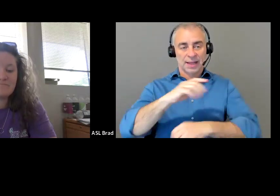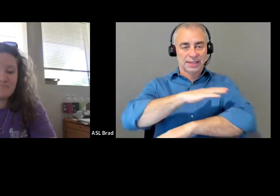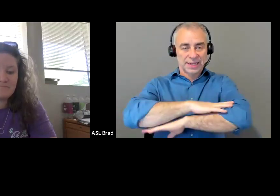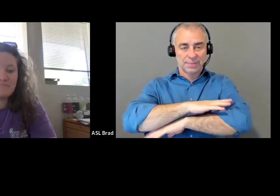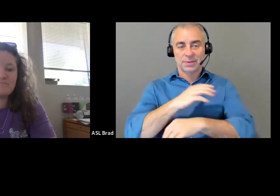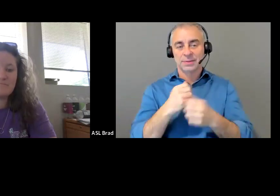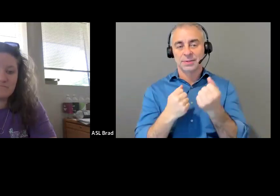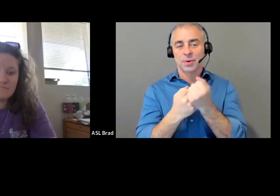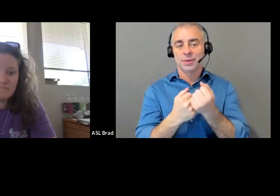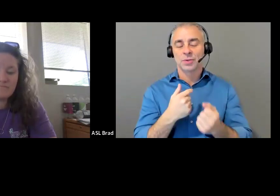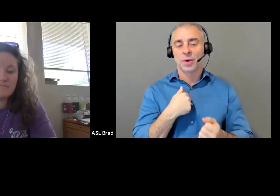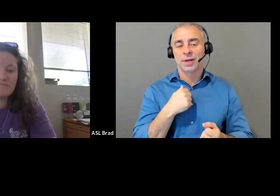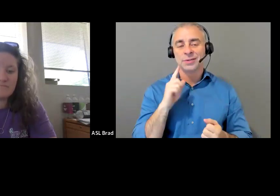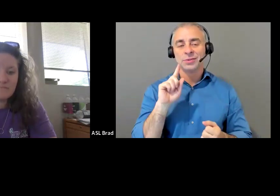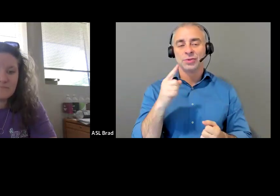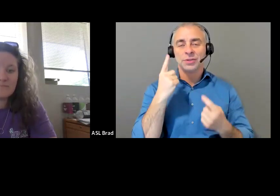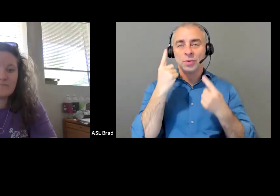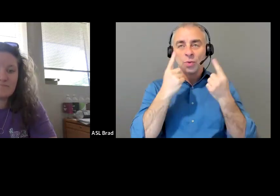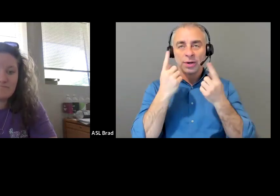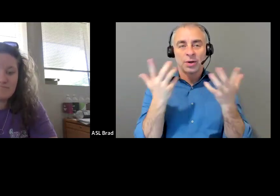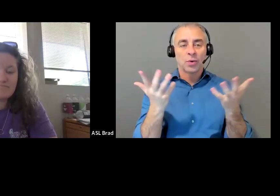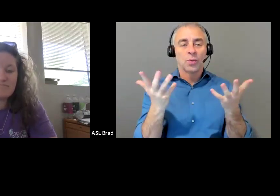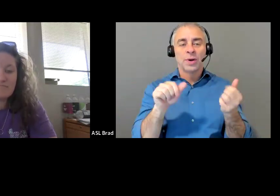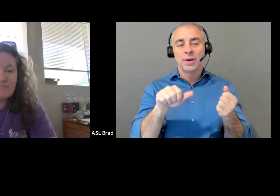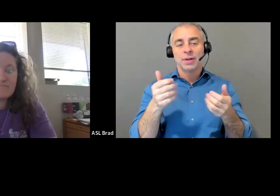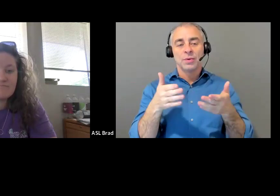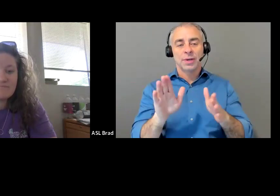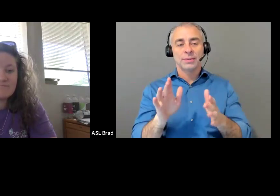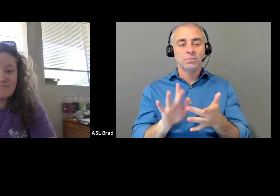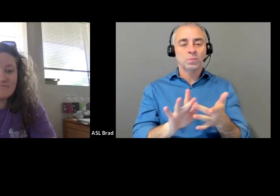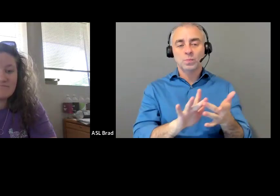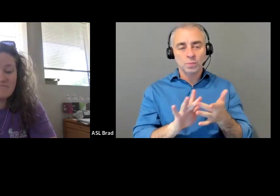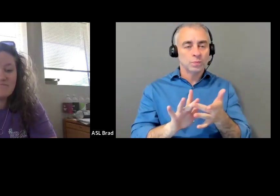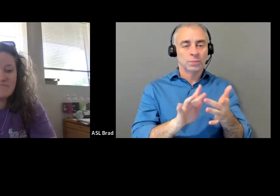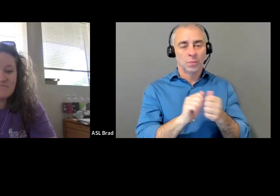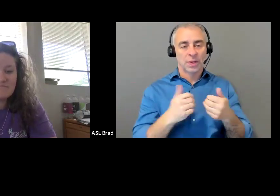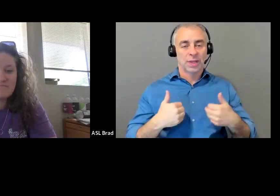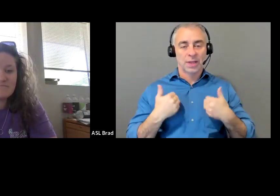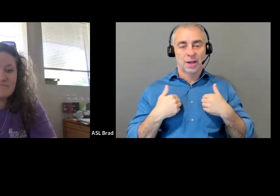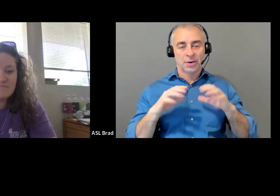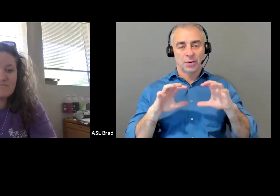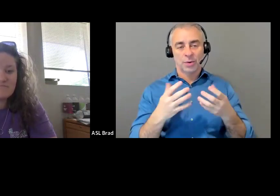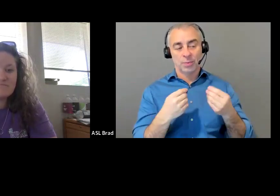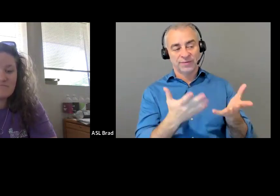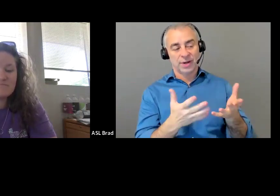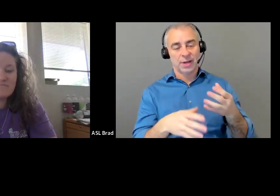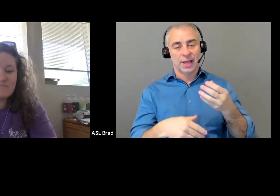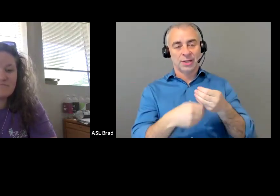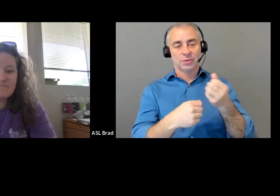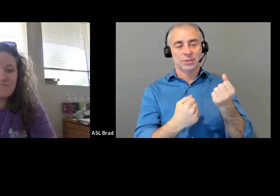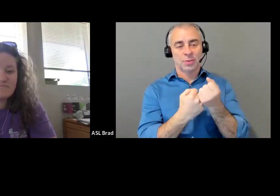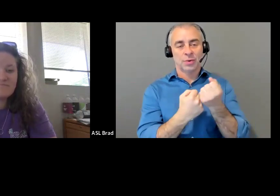was just wondering what other ways to kind of reach that younger group to kind of provide those extra supports because it is a